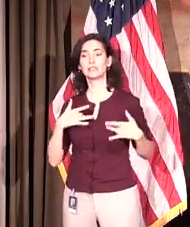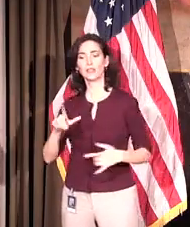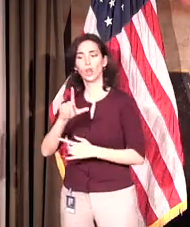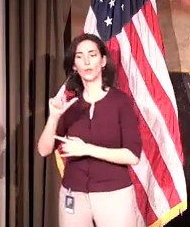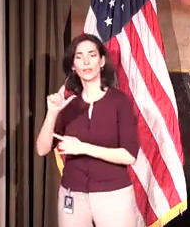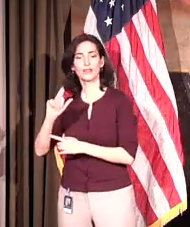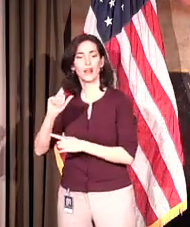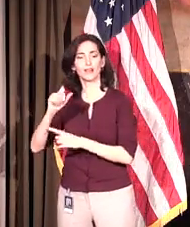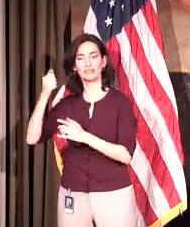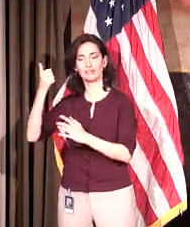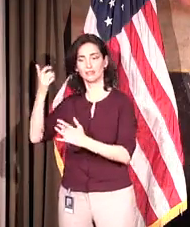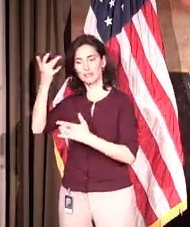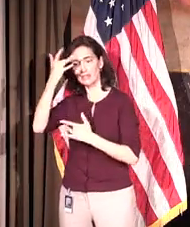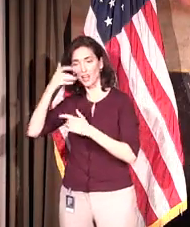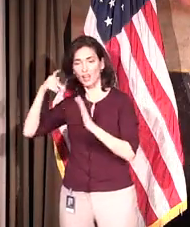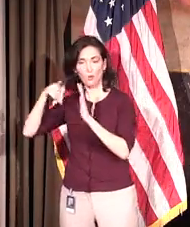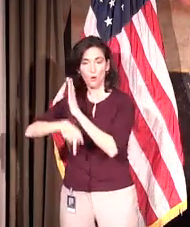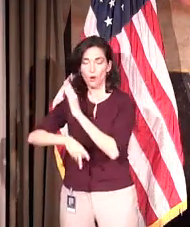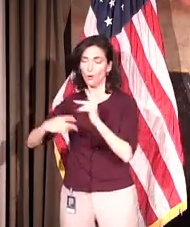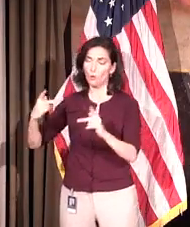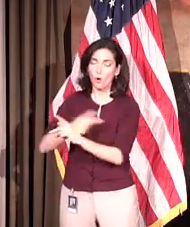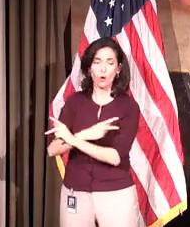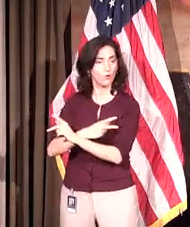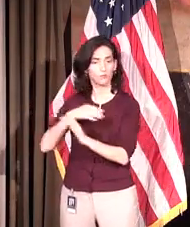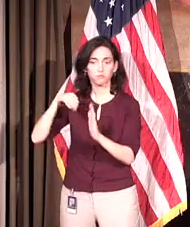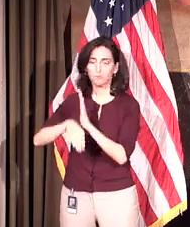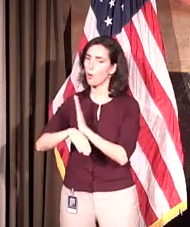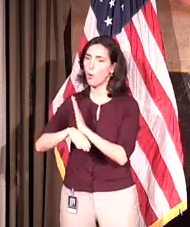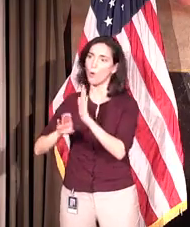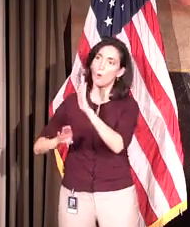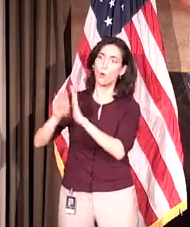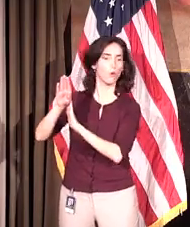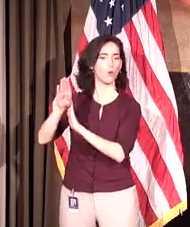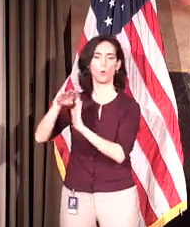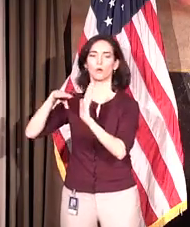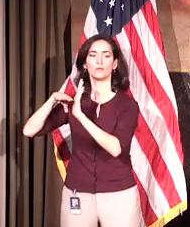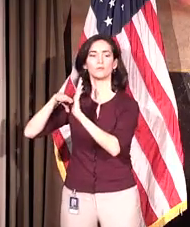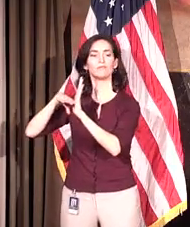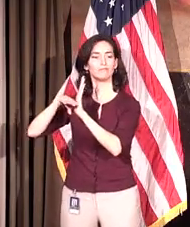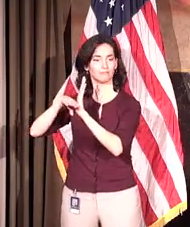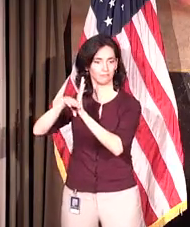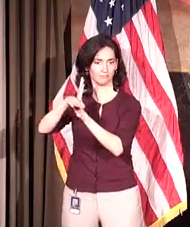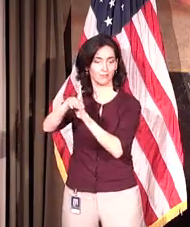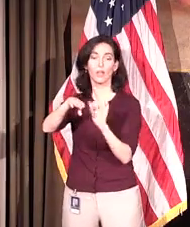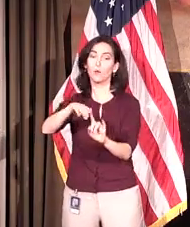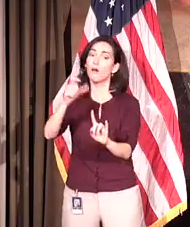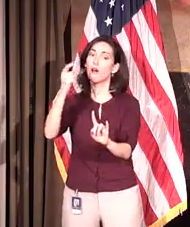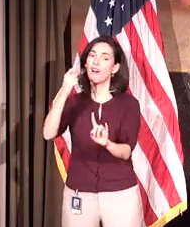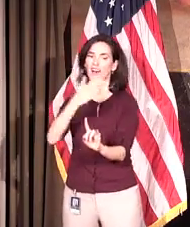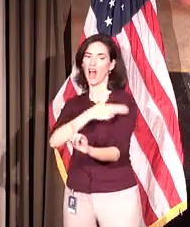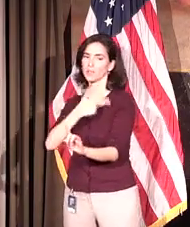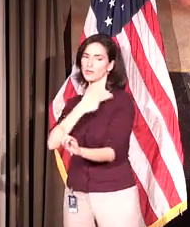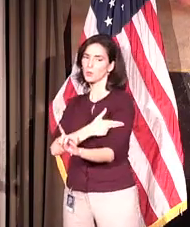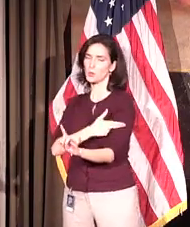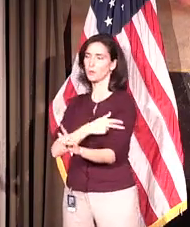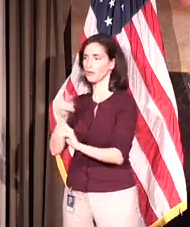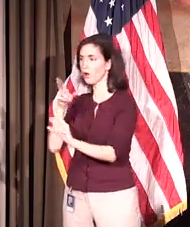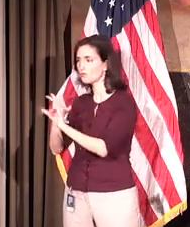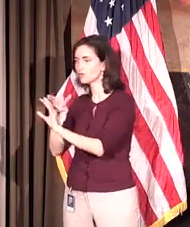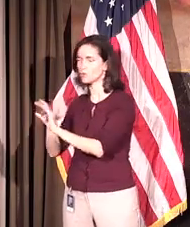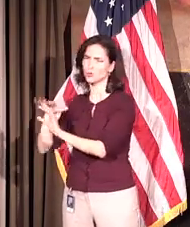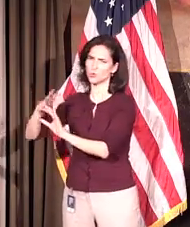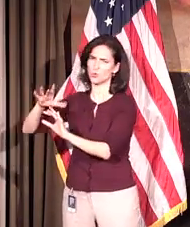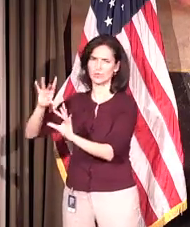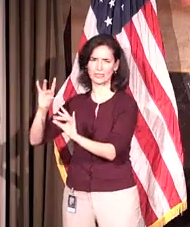plateau, but with some concerning increases, especially around hospitalizations. And I will tell you, as it relates to